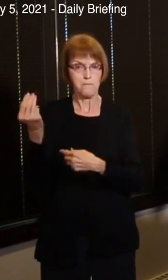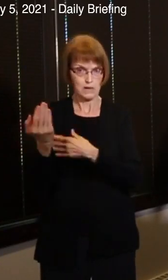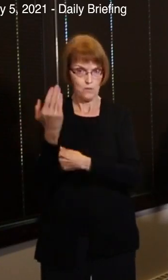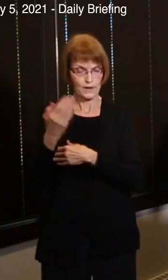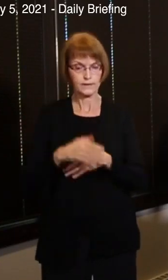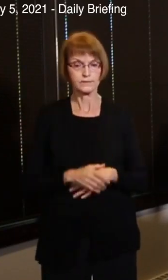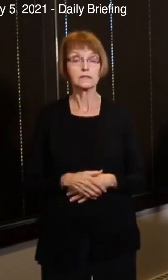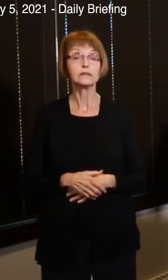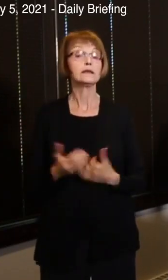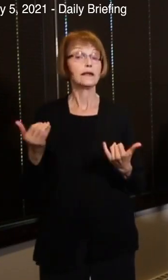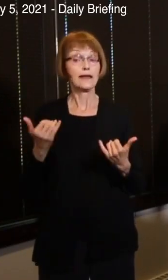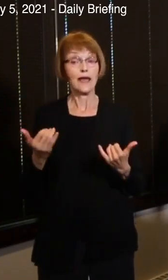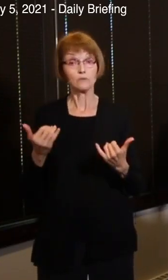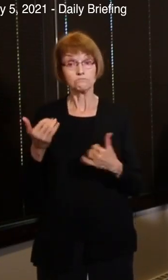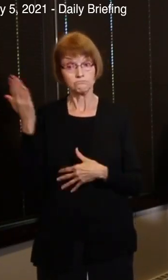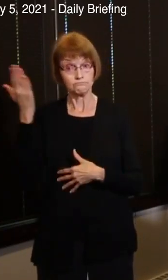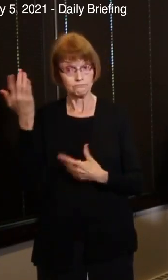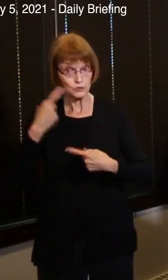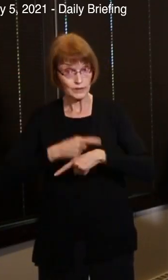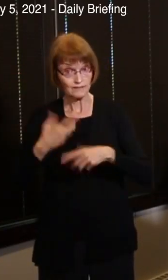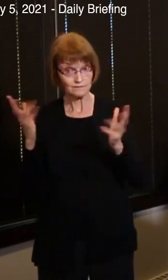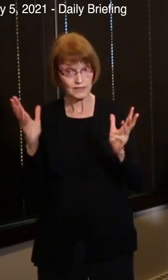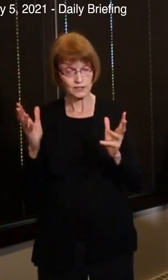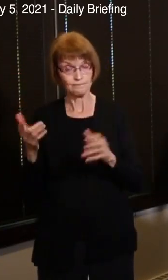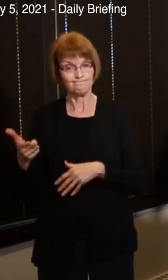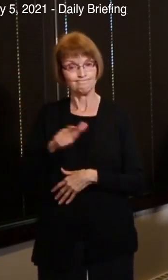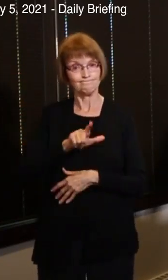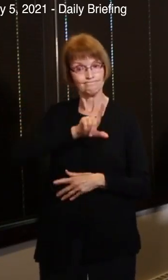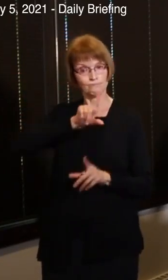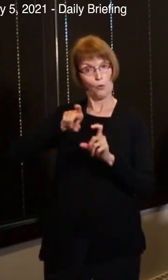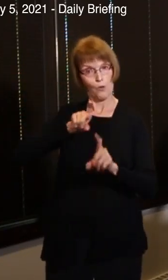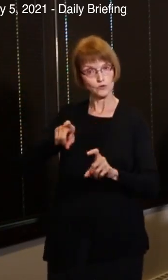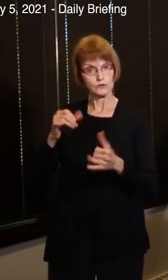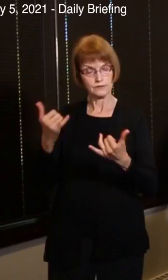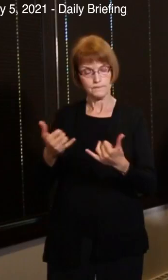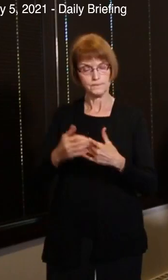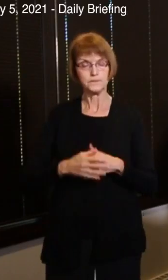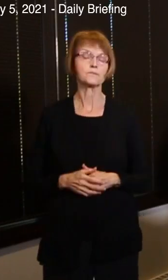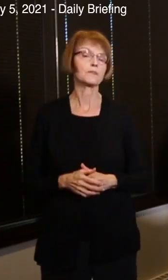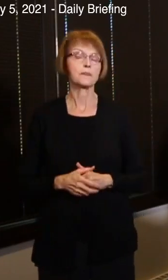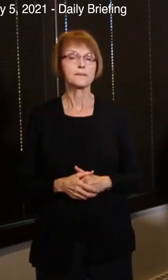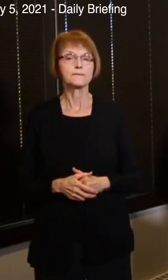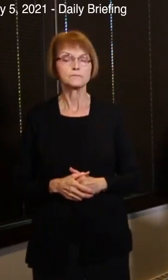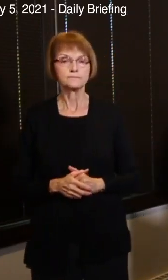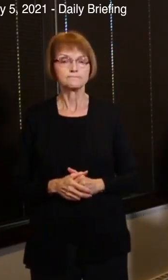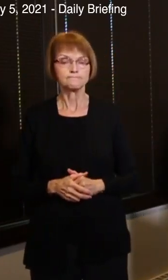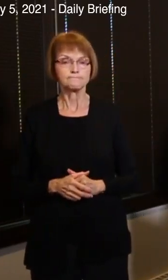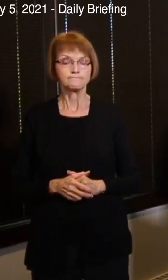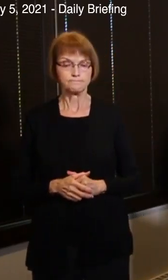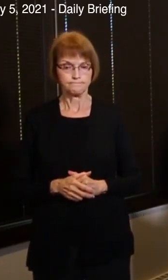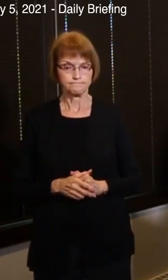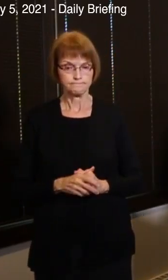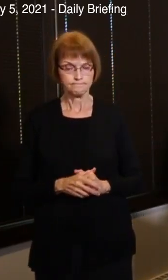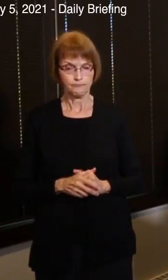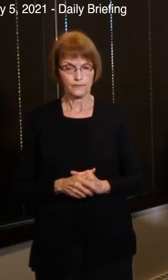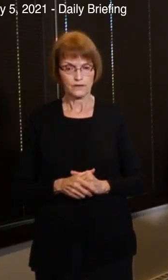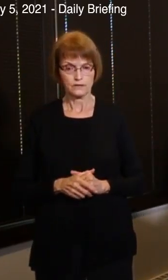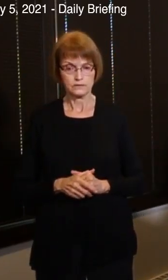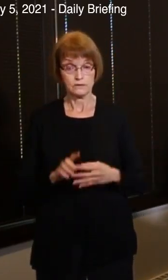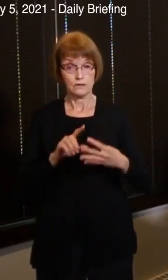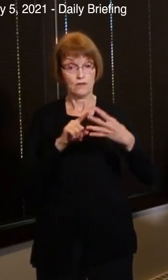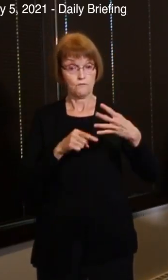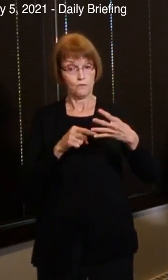with that, it concludes our update for today. We'll take any questions that we have from the media. What have task